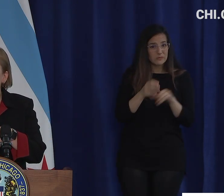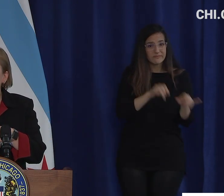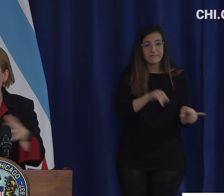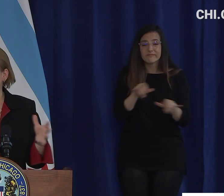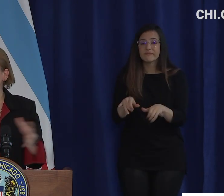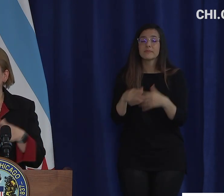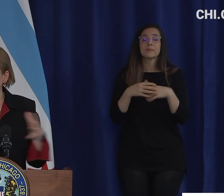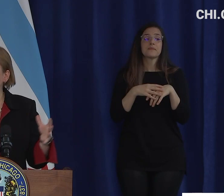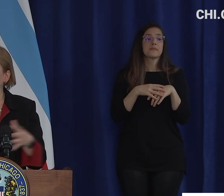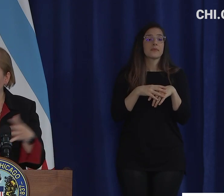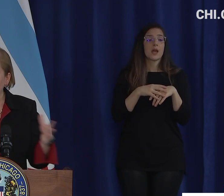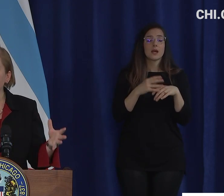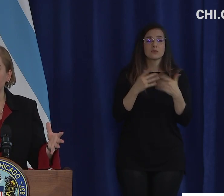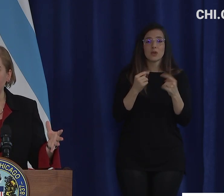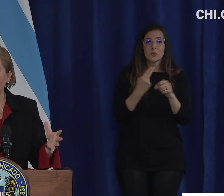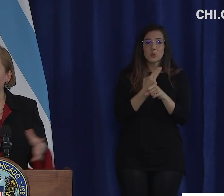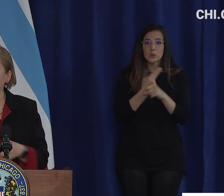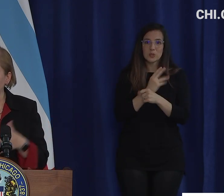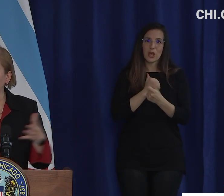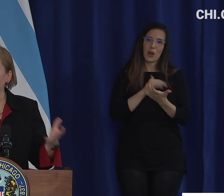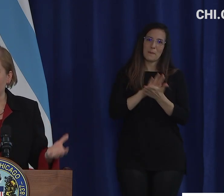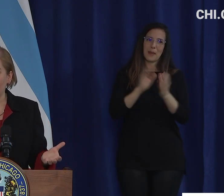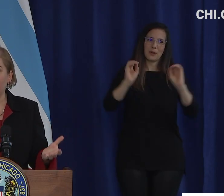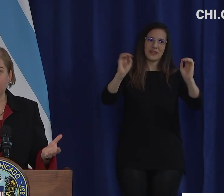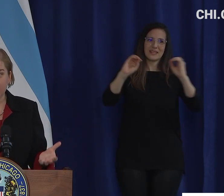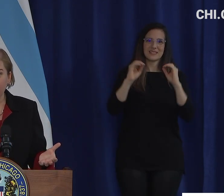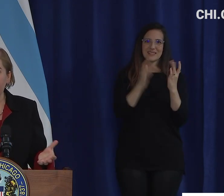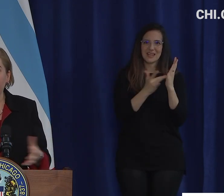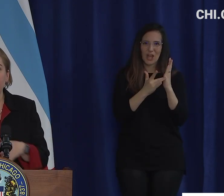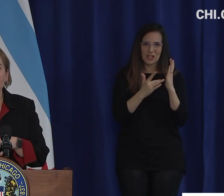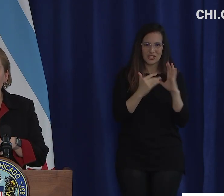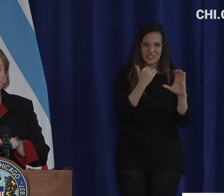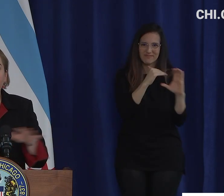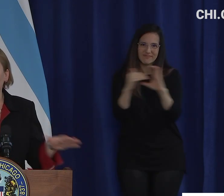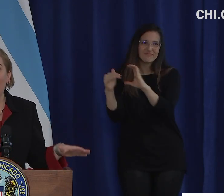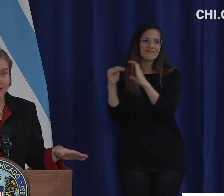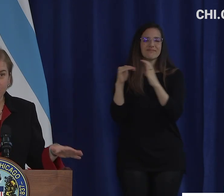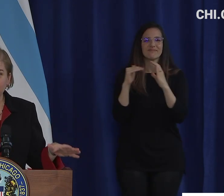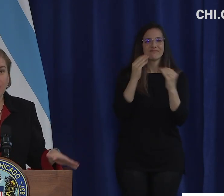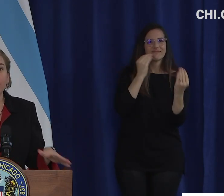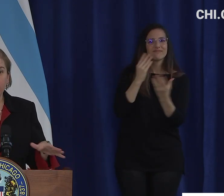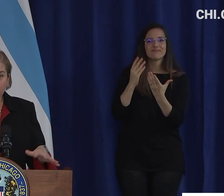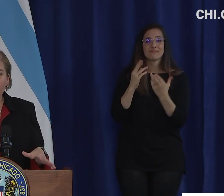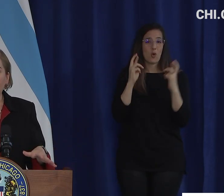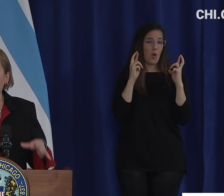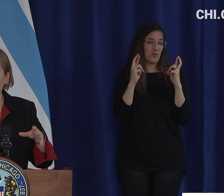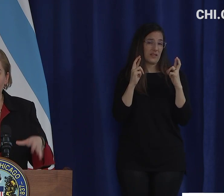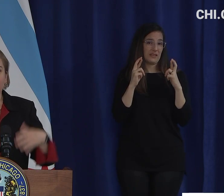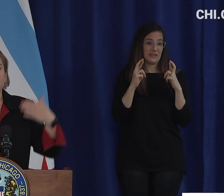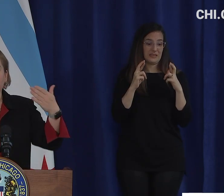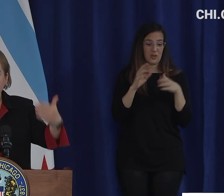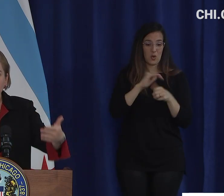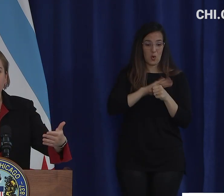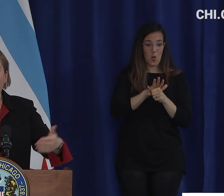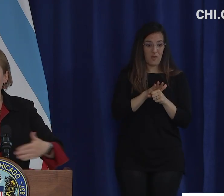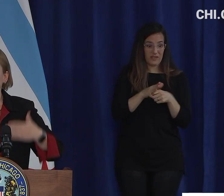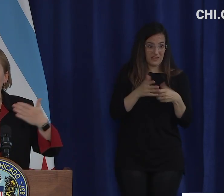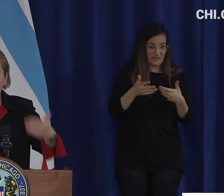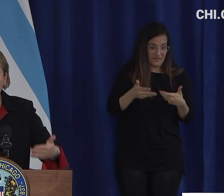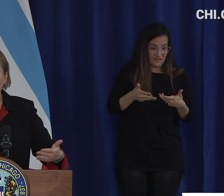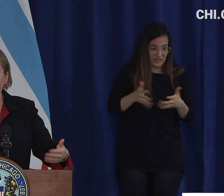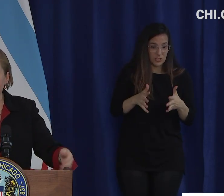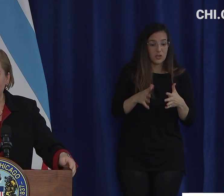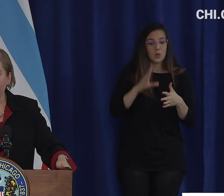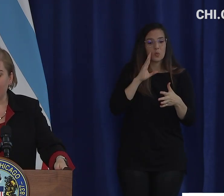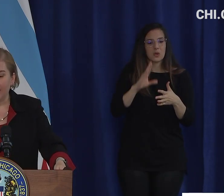our paperless technology. Ideally, by the time we get to COVID, we will not use paper at all. I want to make sure there's a good registry,